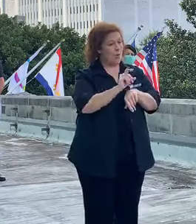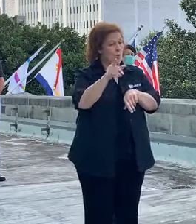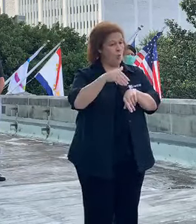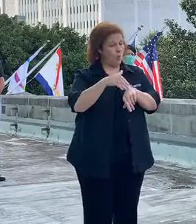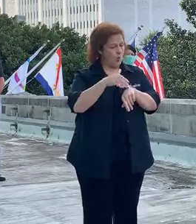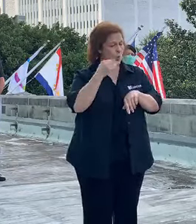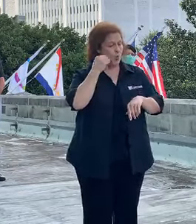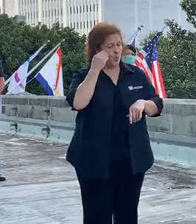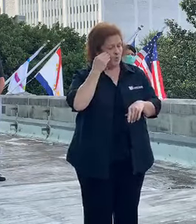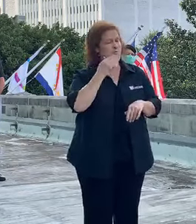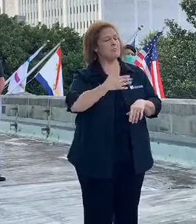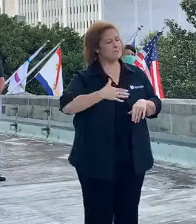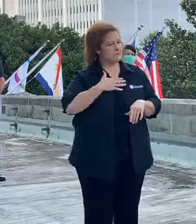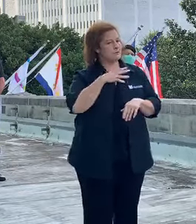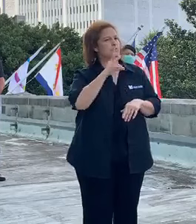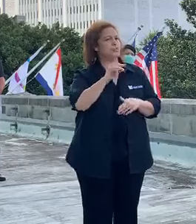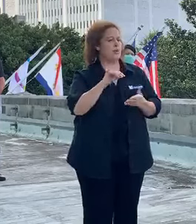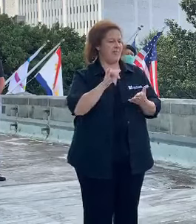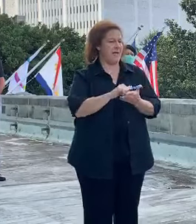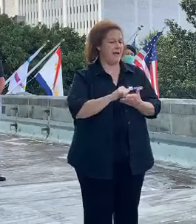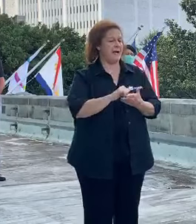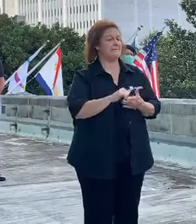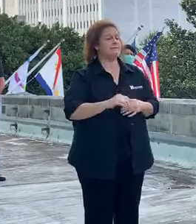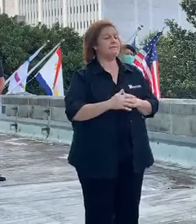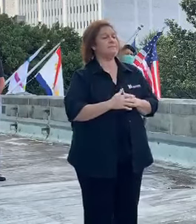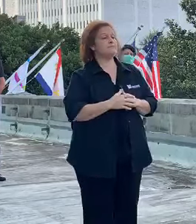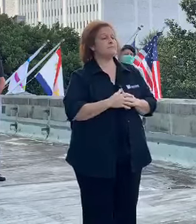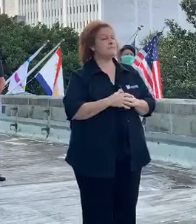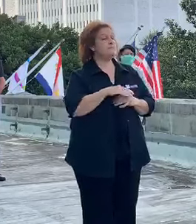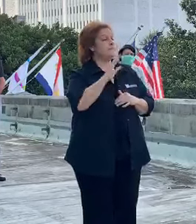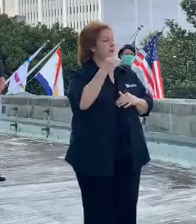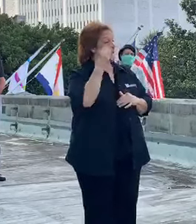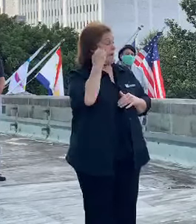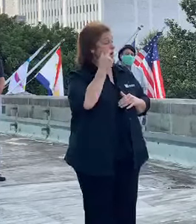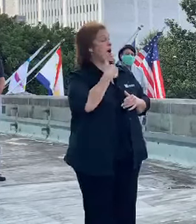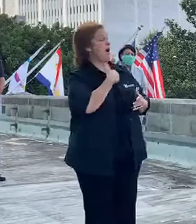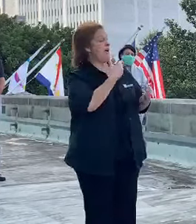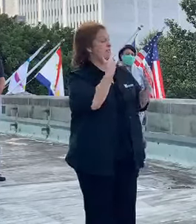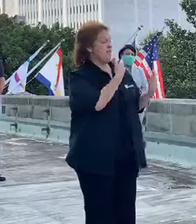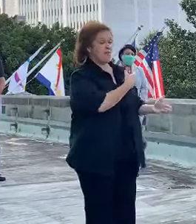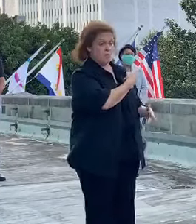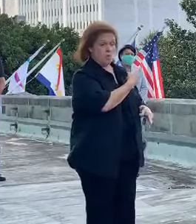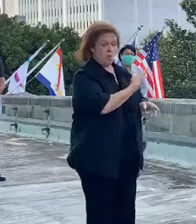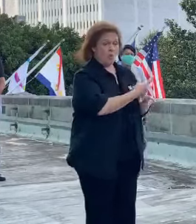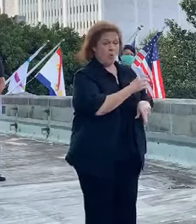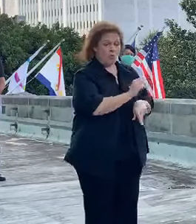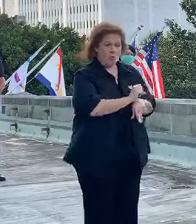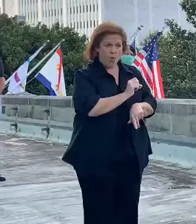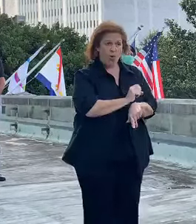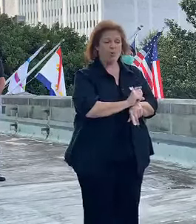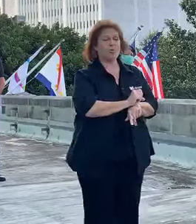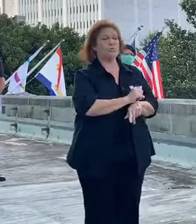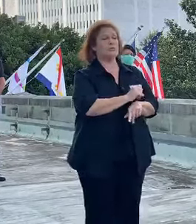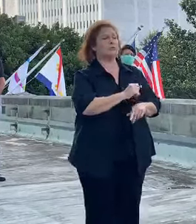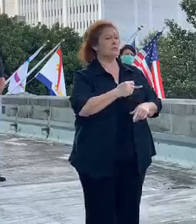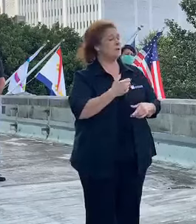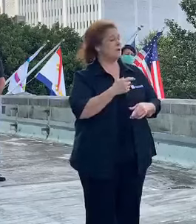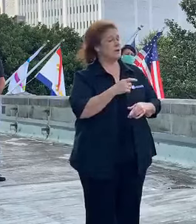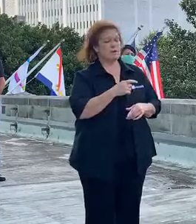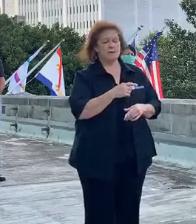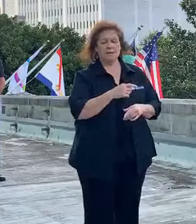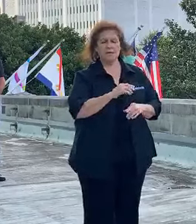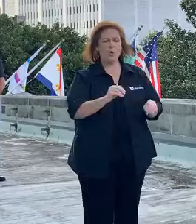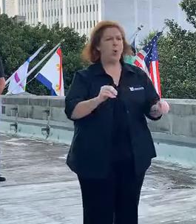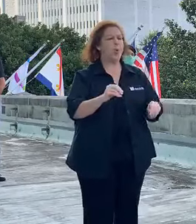so. And just as the mayor has said, and I thank her for her hard work and dedication, there's no sleeping and time